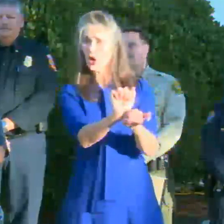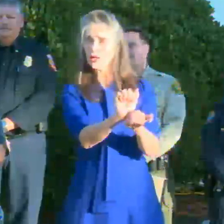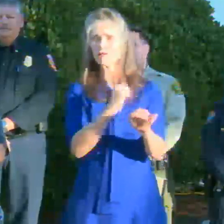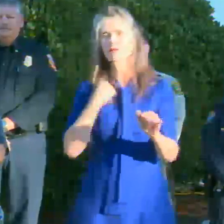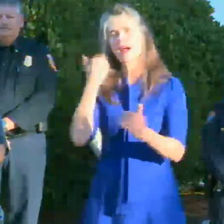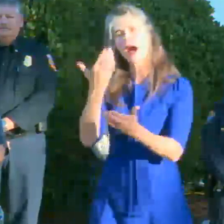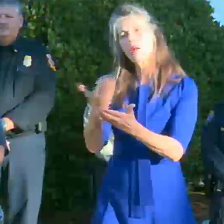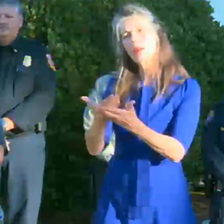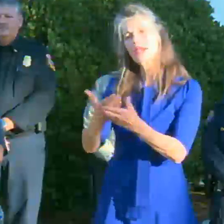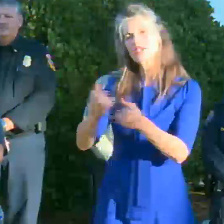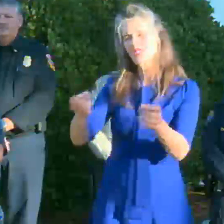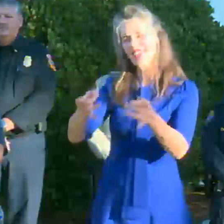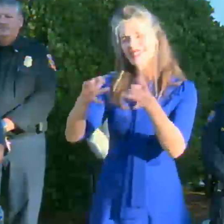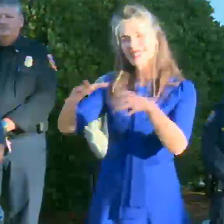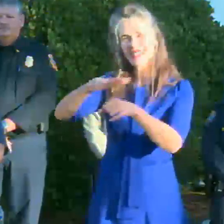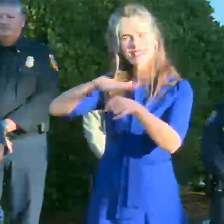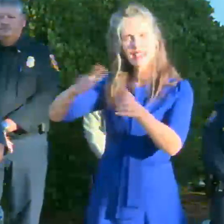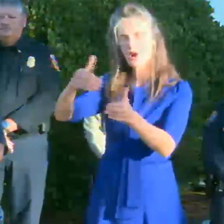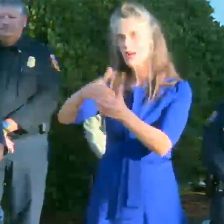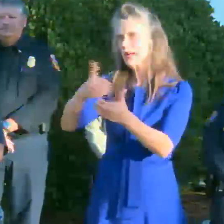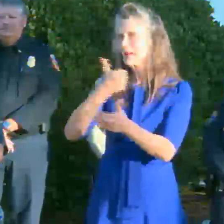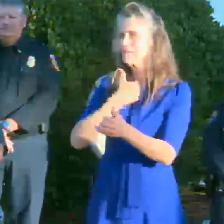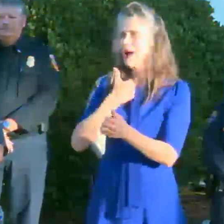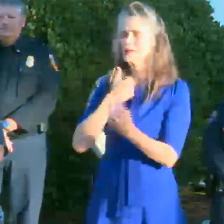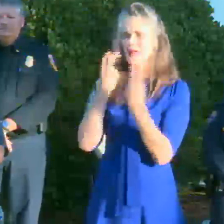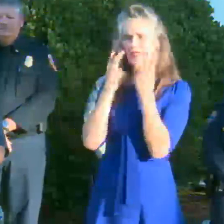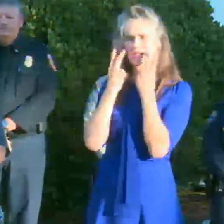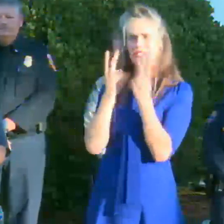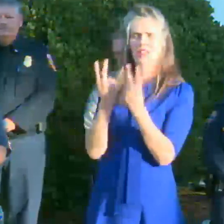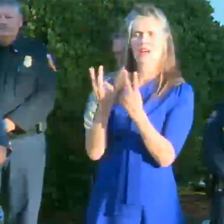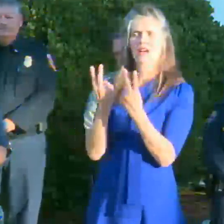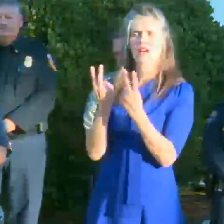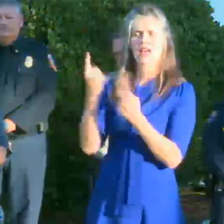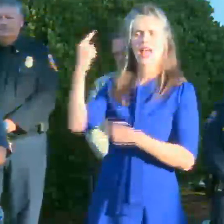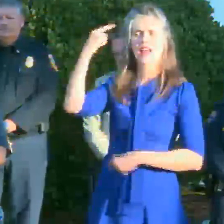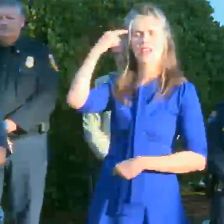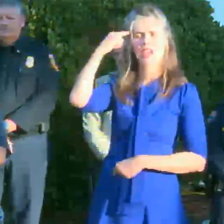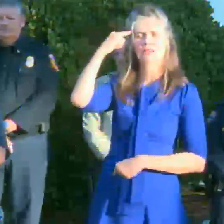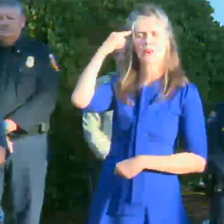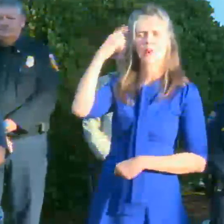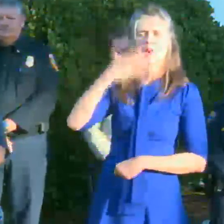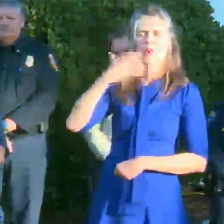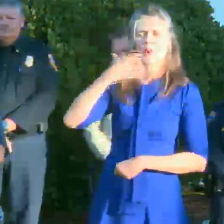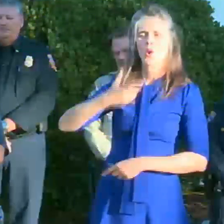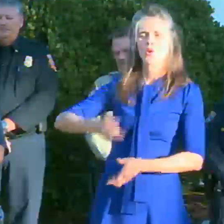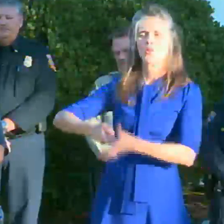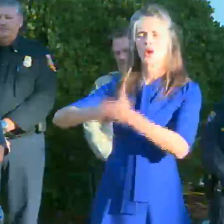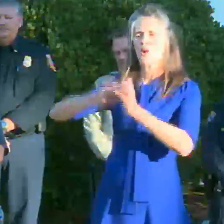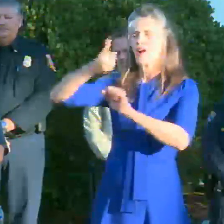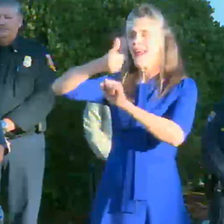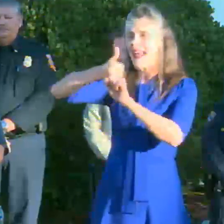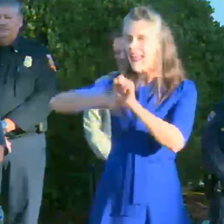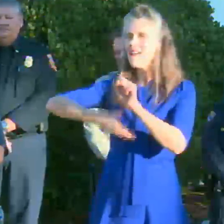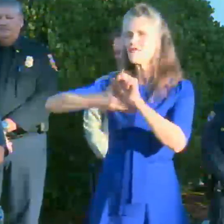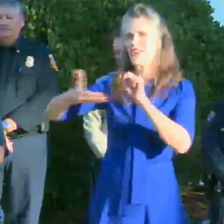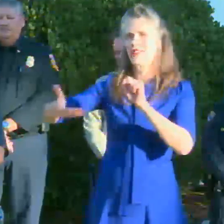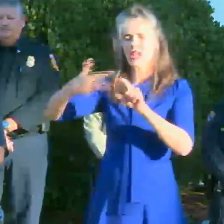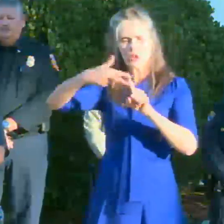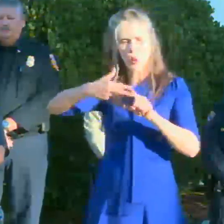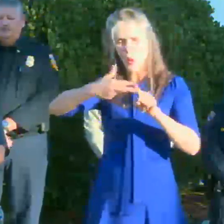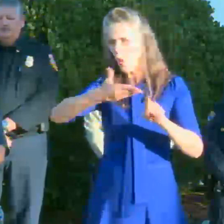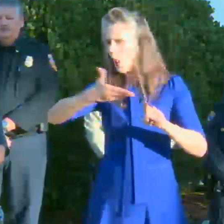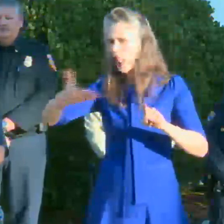again, it's essential that we utilize every tool available to accelerate the recovery efforts in our